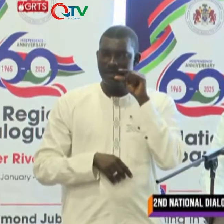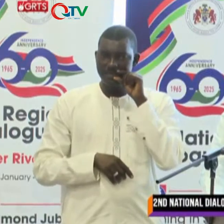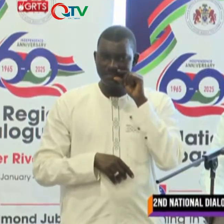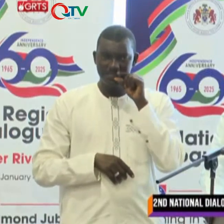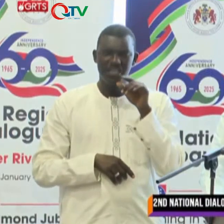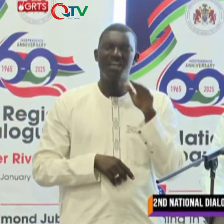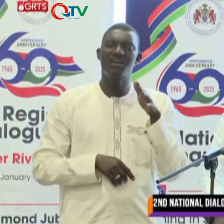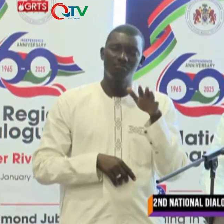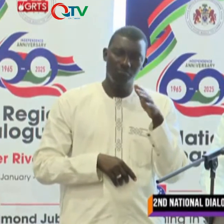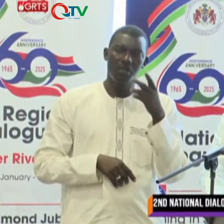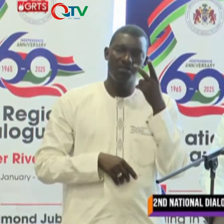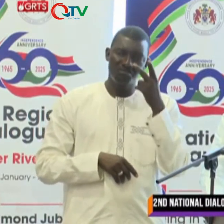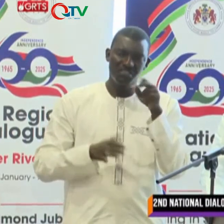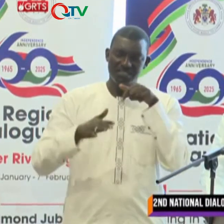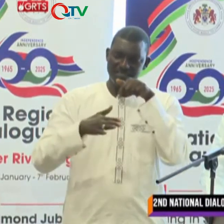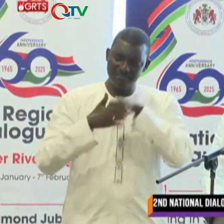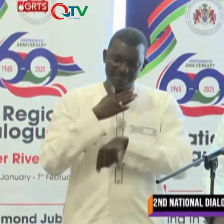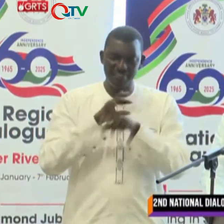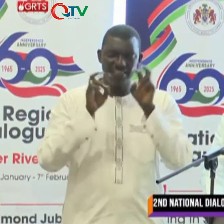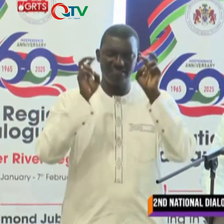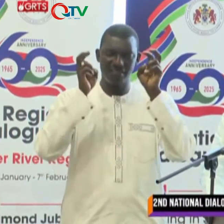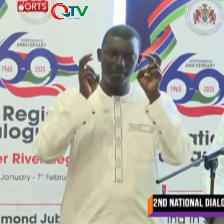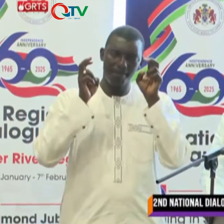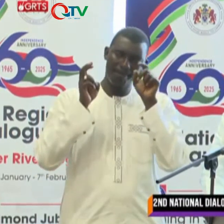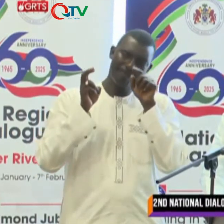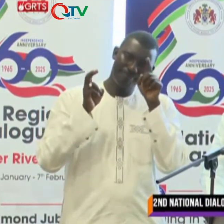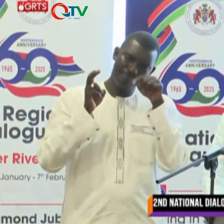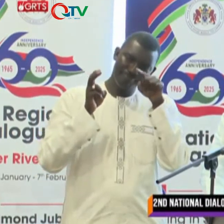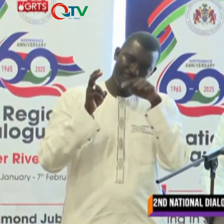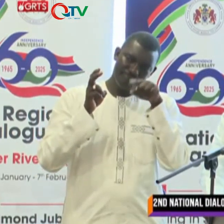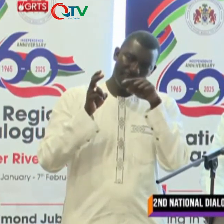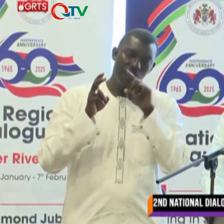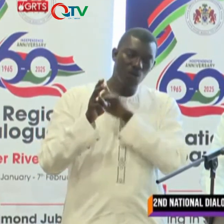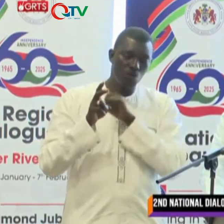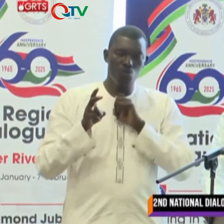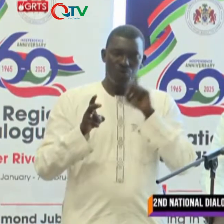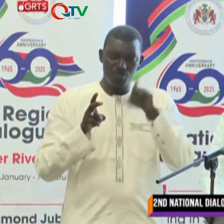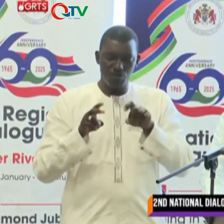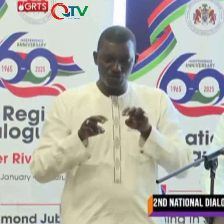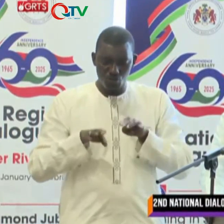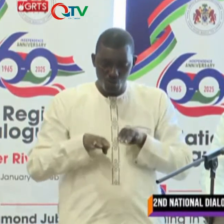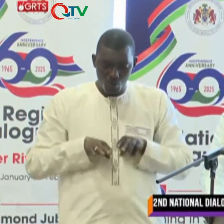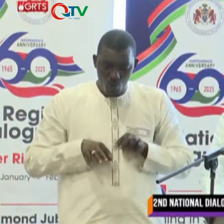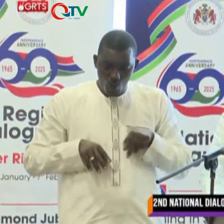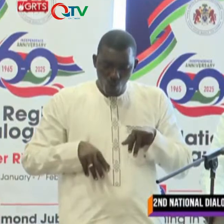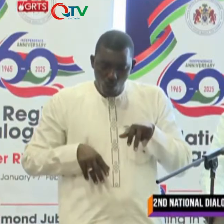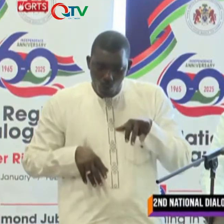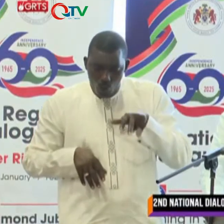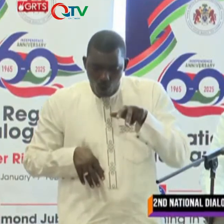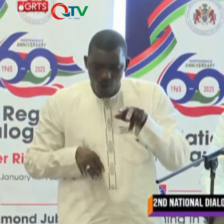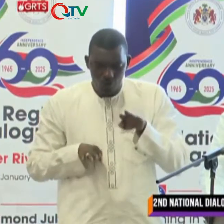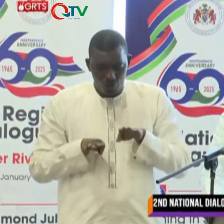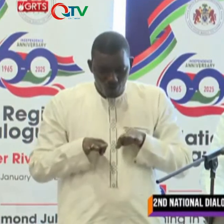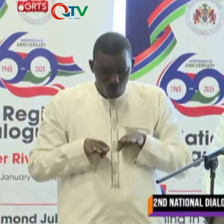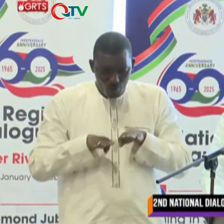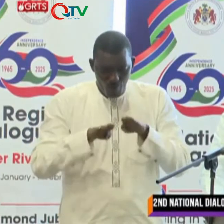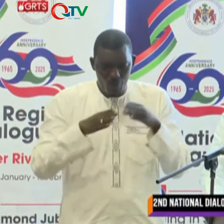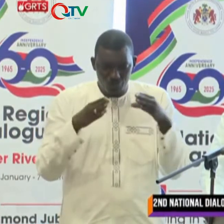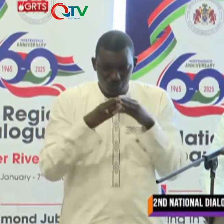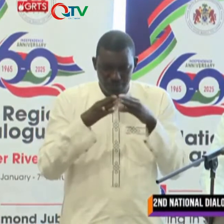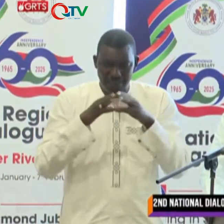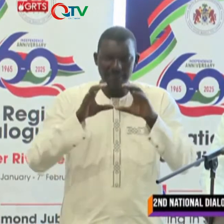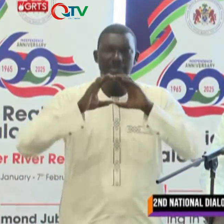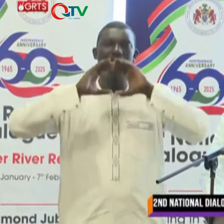to lie in the theme. We must march together, that is, in